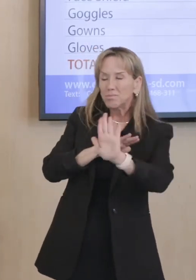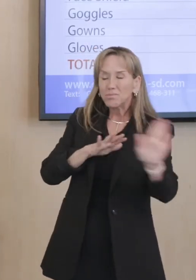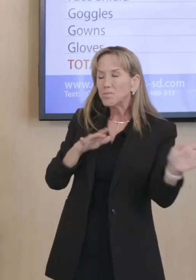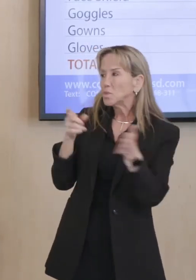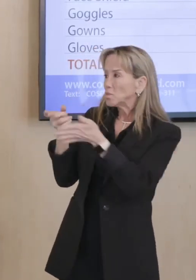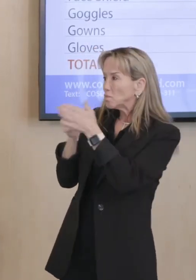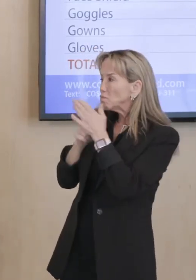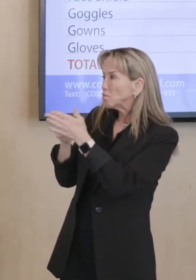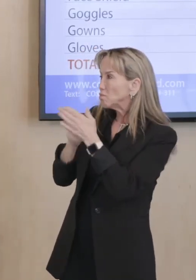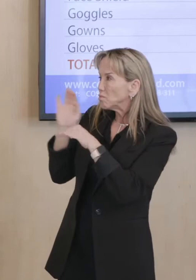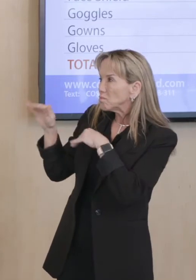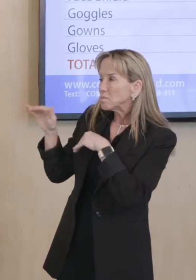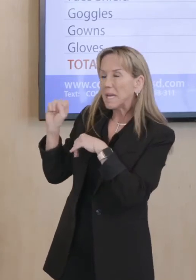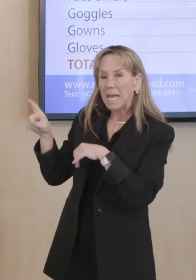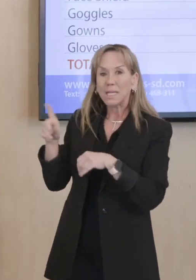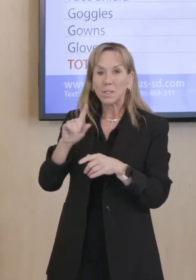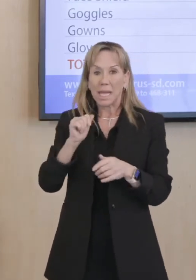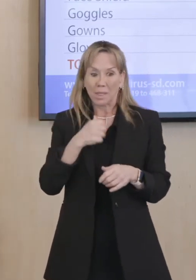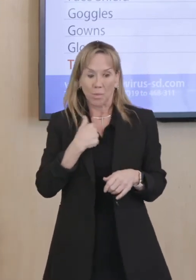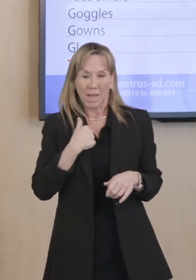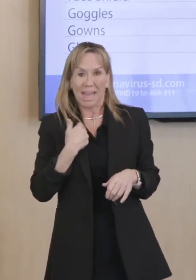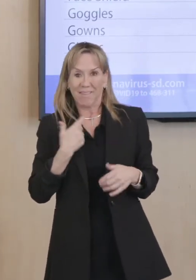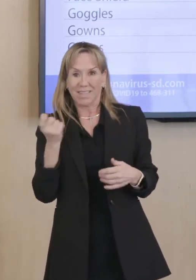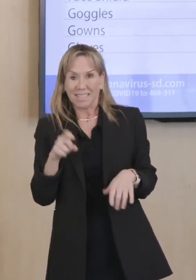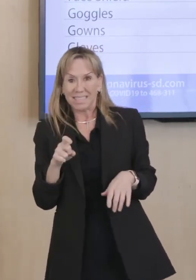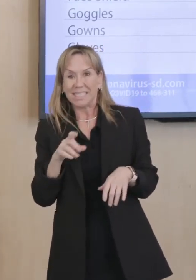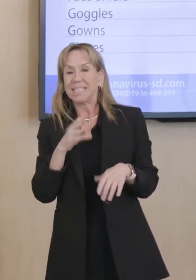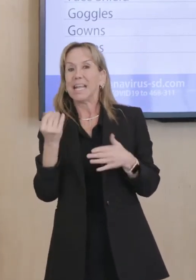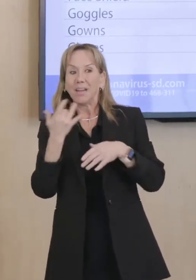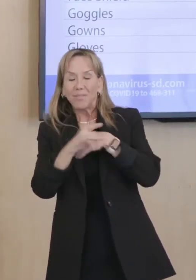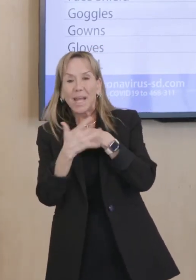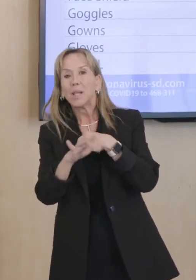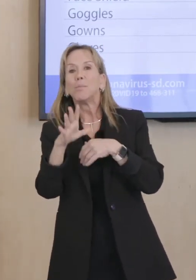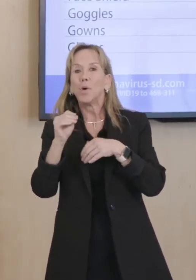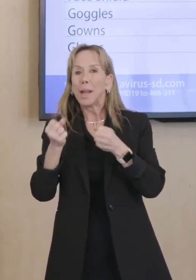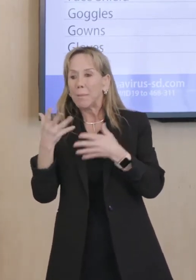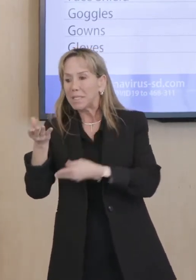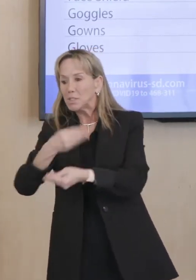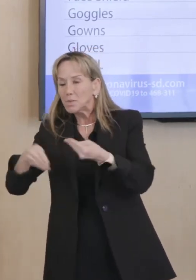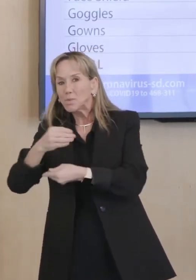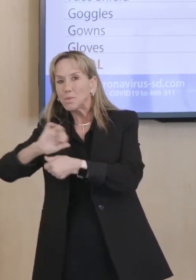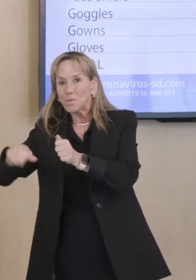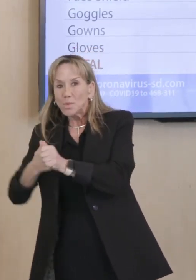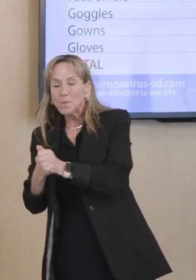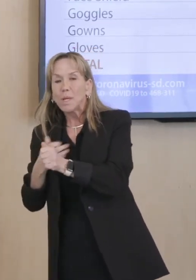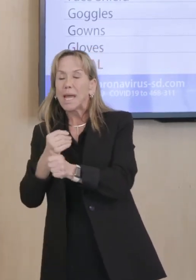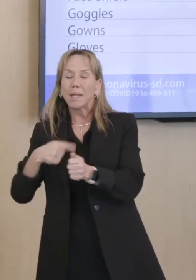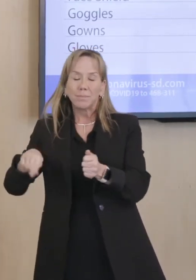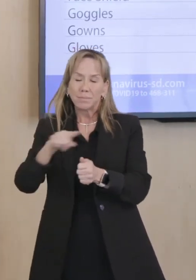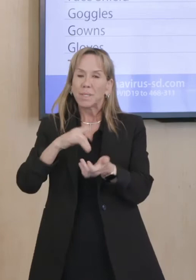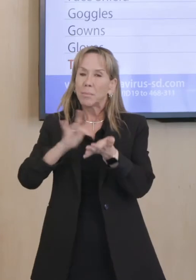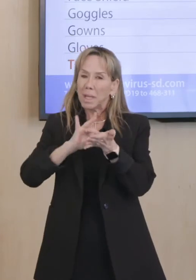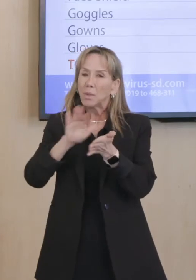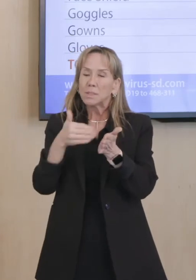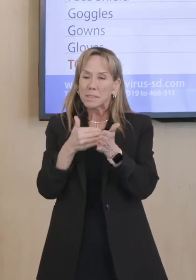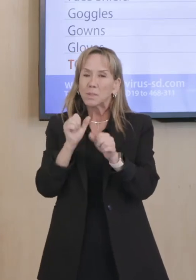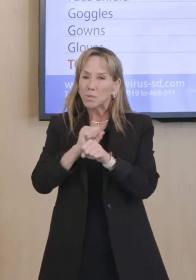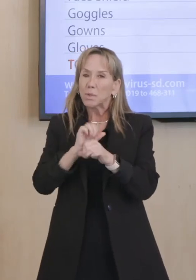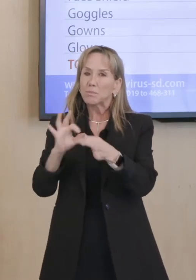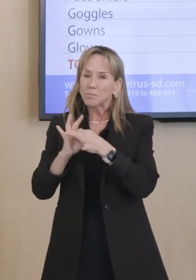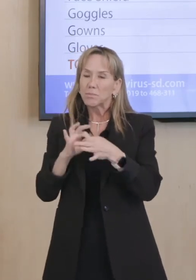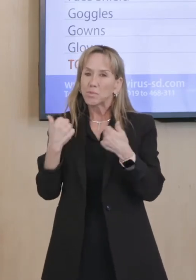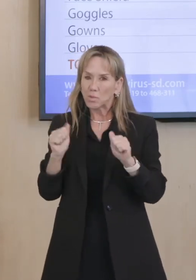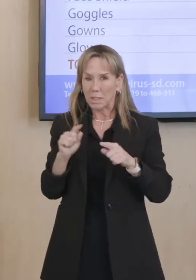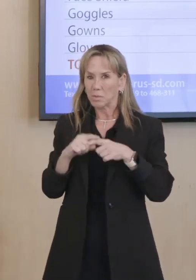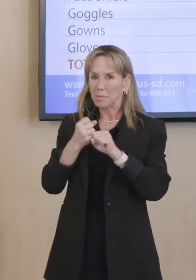on the need, the availability, and the burn rate. And our Medical Operations Center continues to work very hard to try and do that.